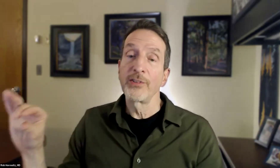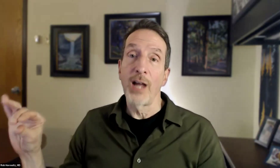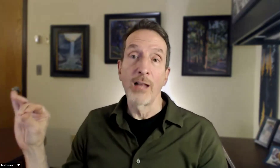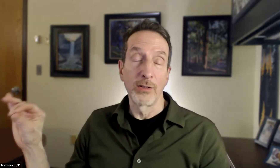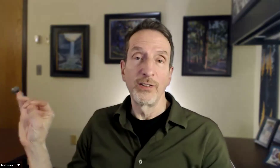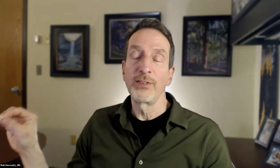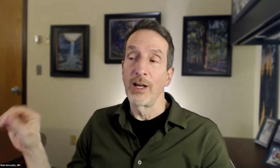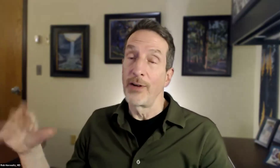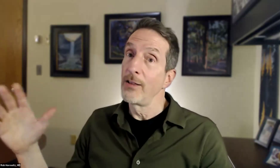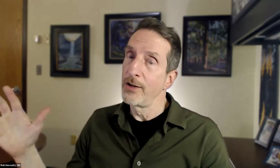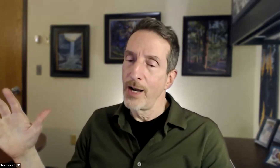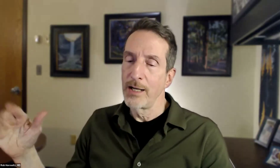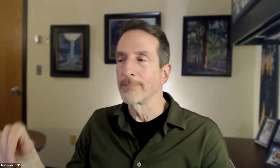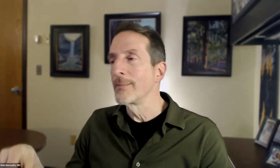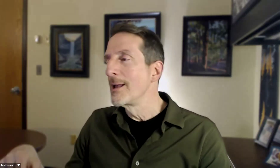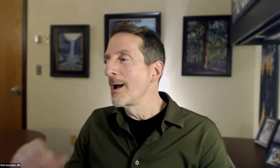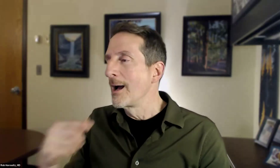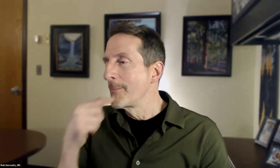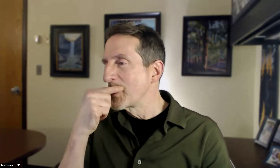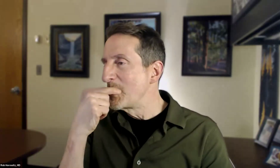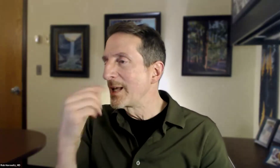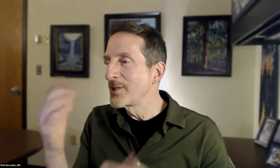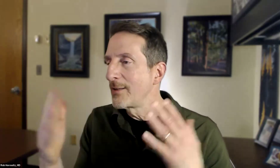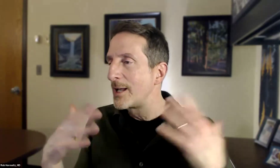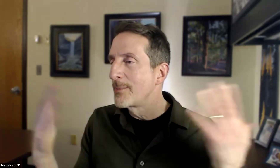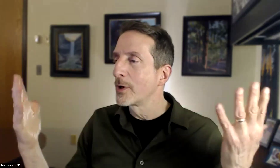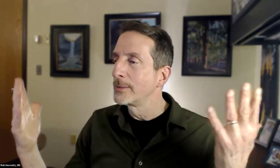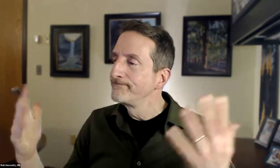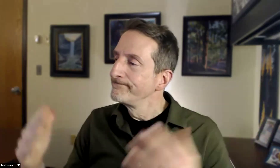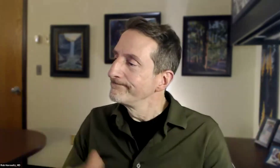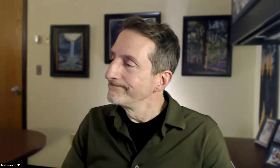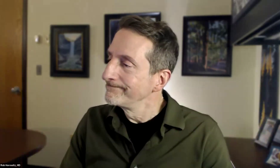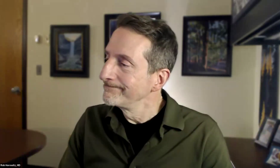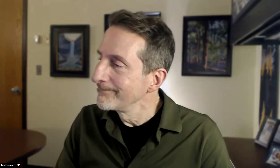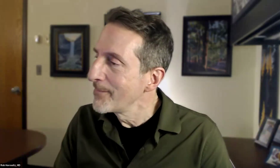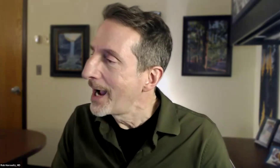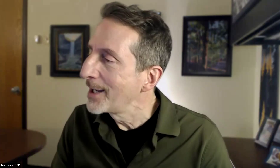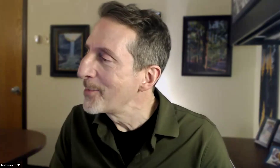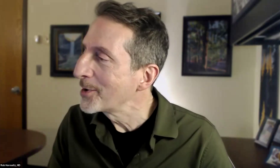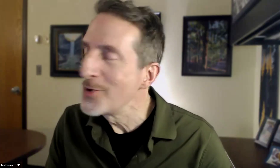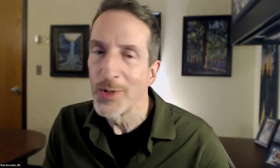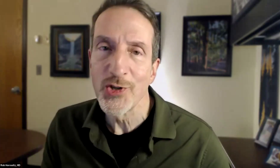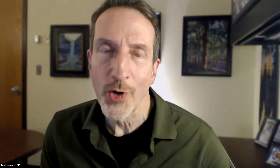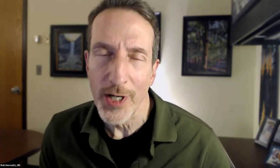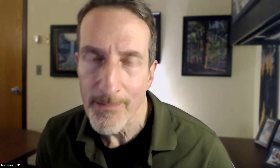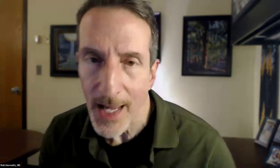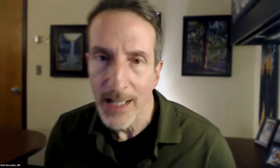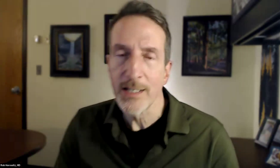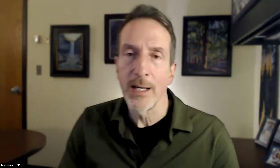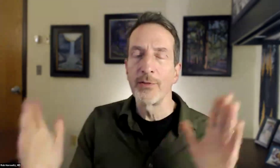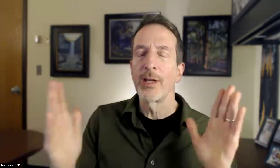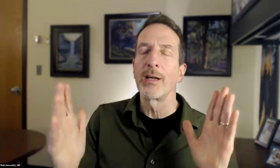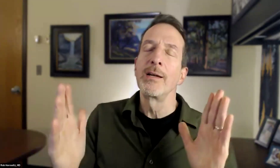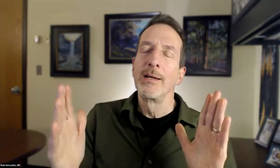write a lot of scholarly stuff. I like writing because hmm, I like more human story.